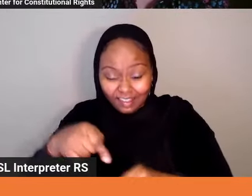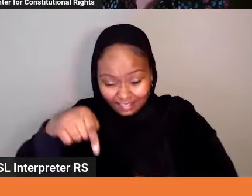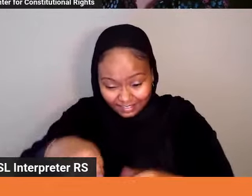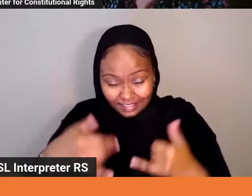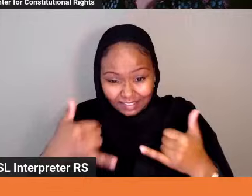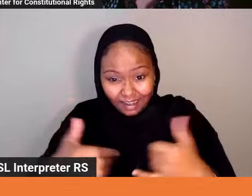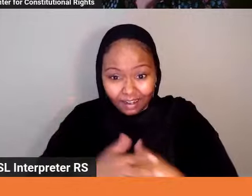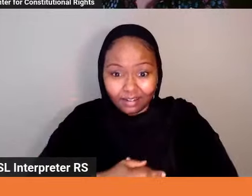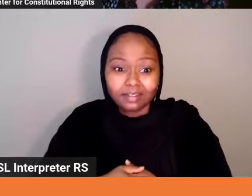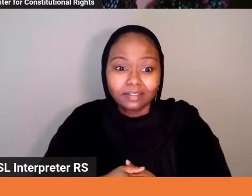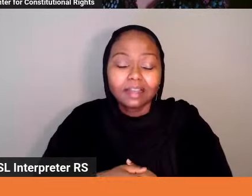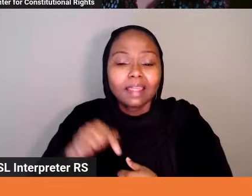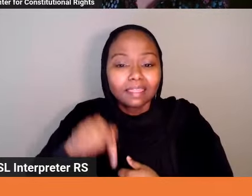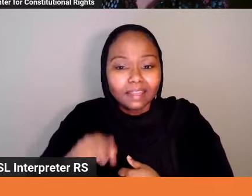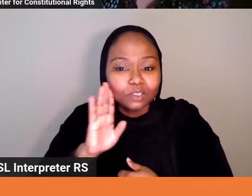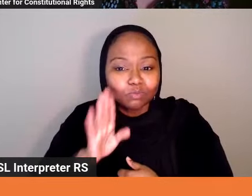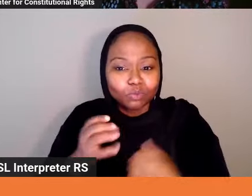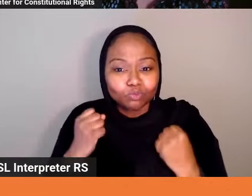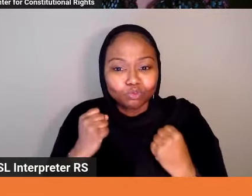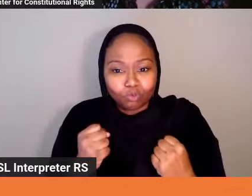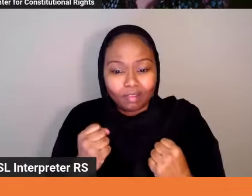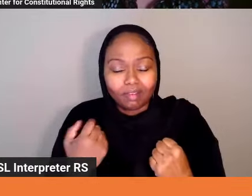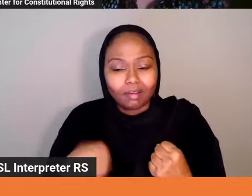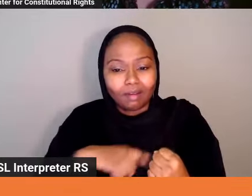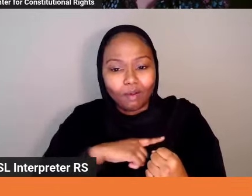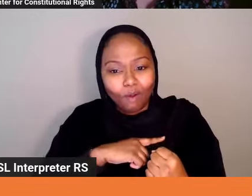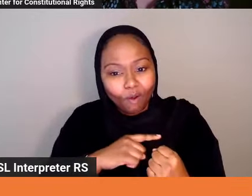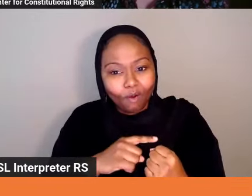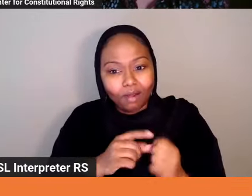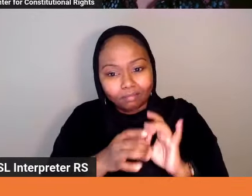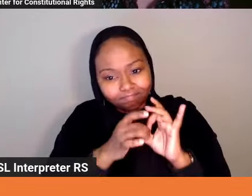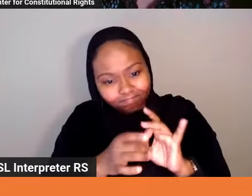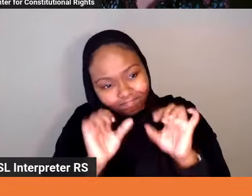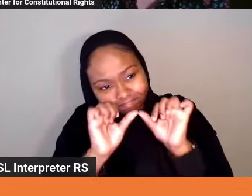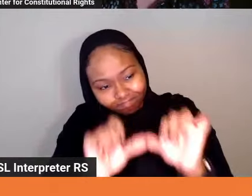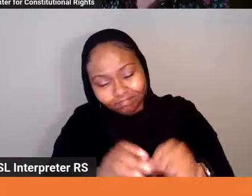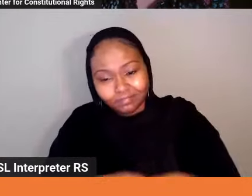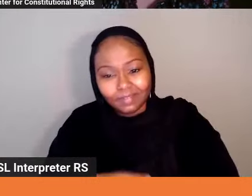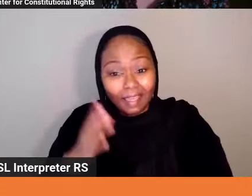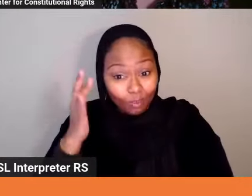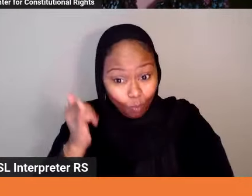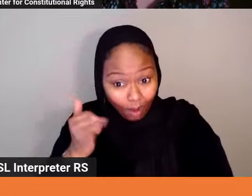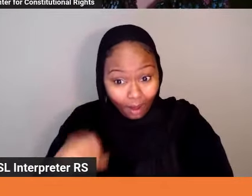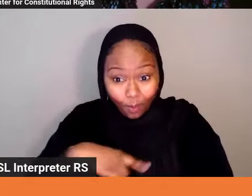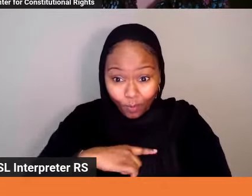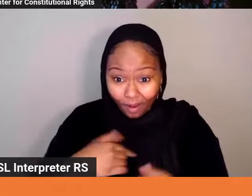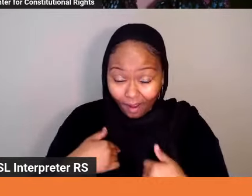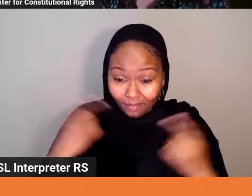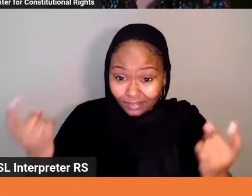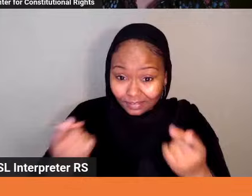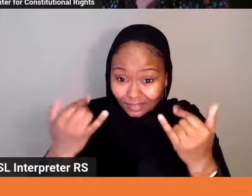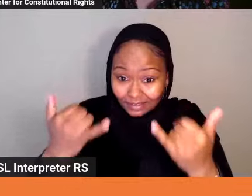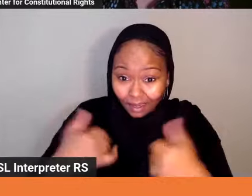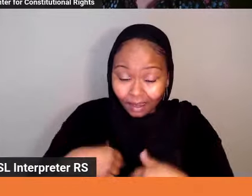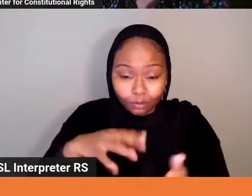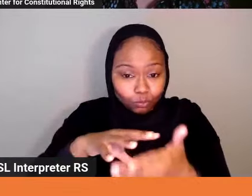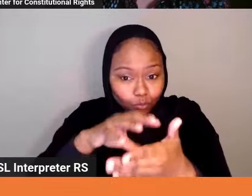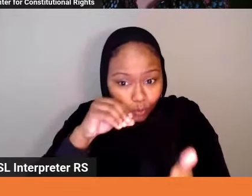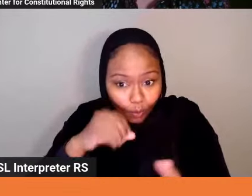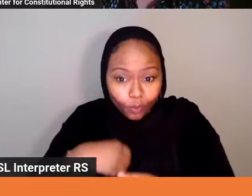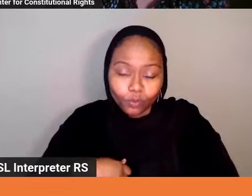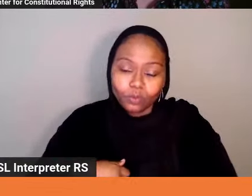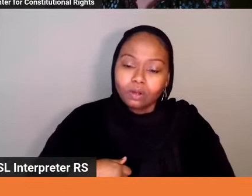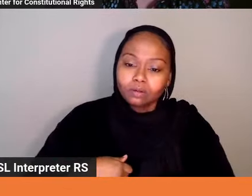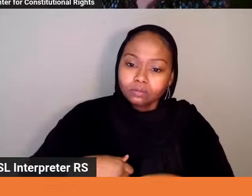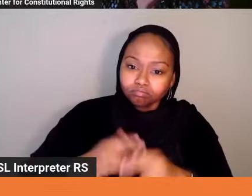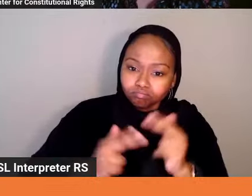movements. This is why we're holding this event today, to learn, build community, disrupt the